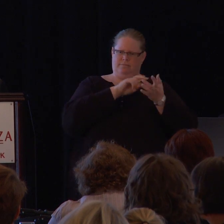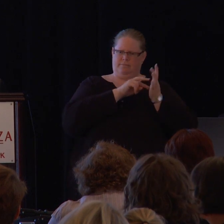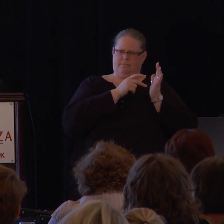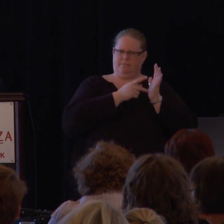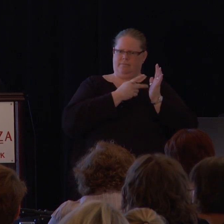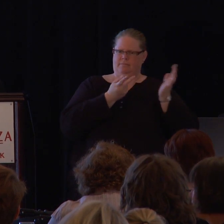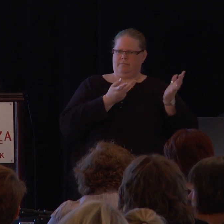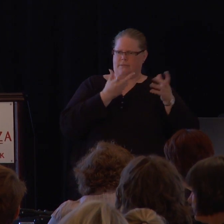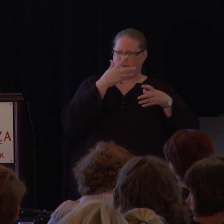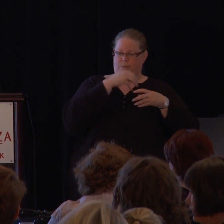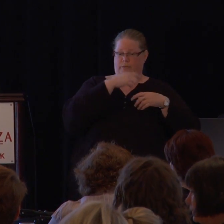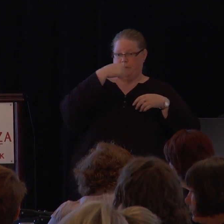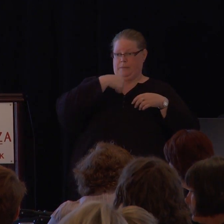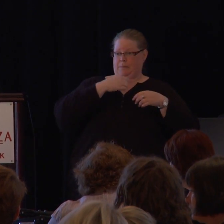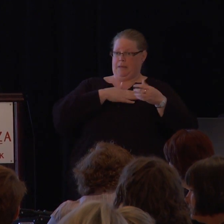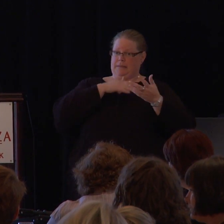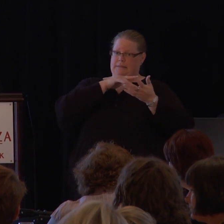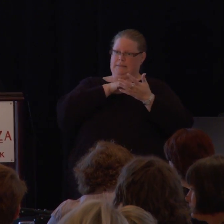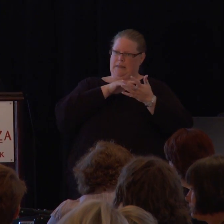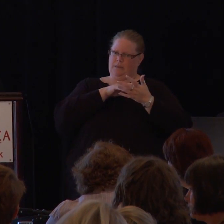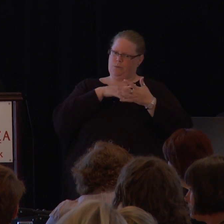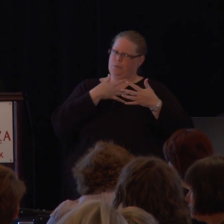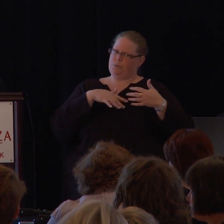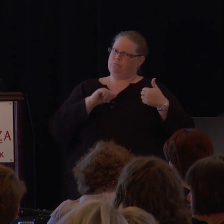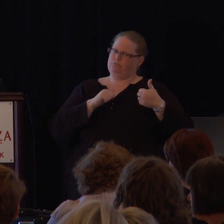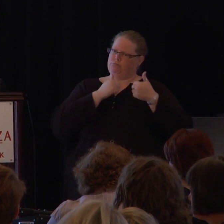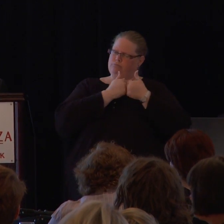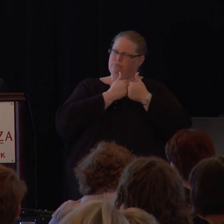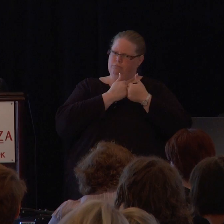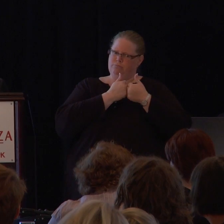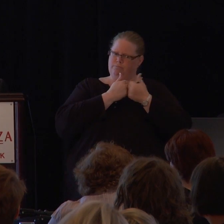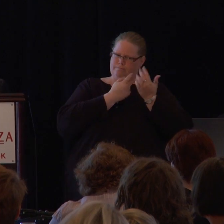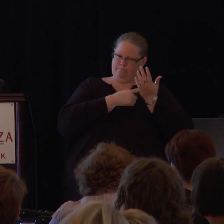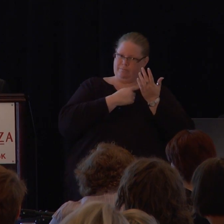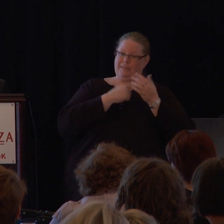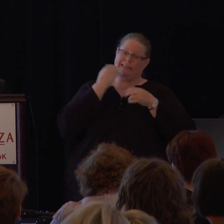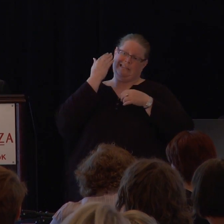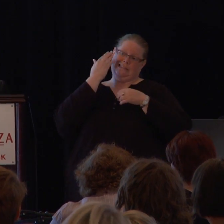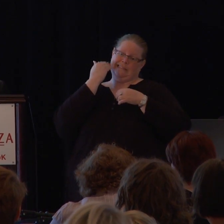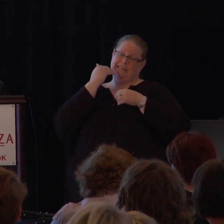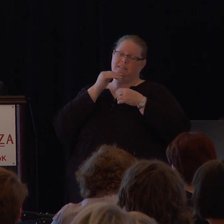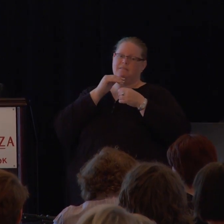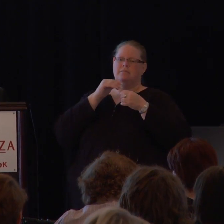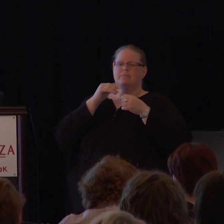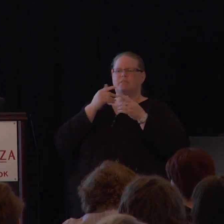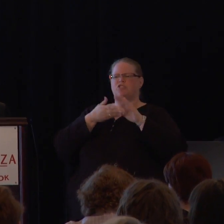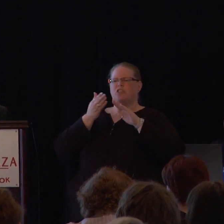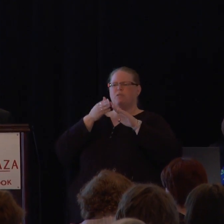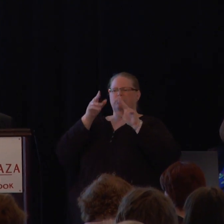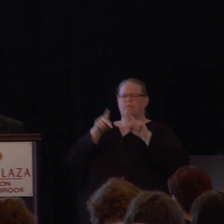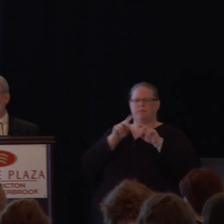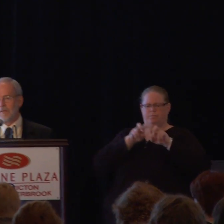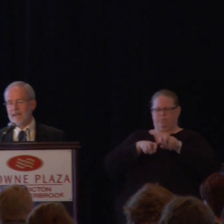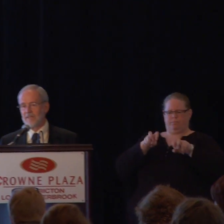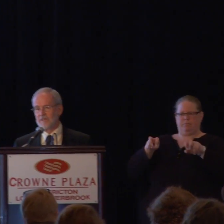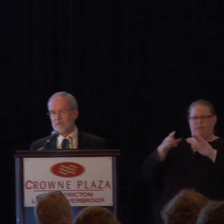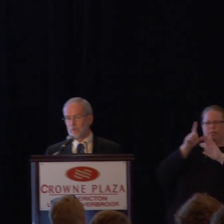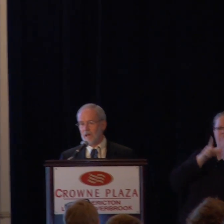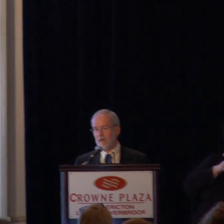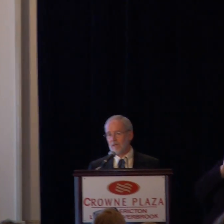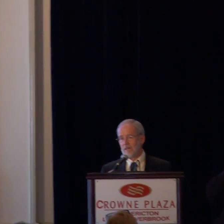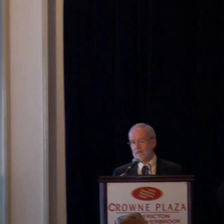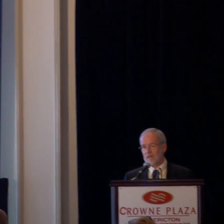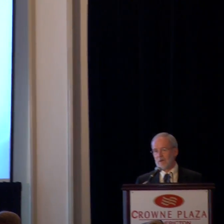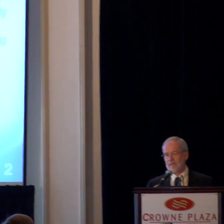early challenges, and I'm sure in both sessions, the one I chaired on the legal perspectives, and I'm sure on the matter of international panels